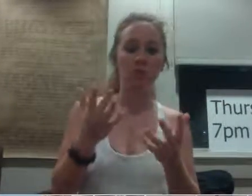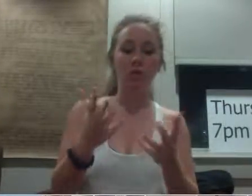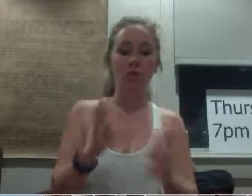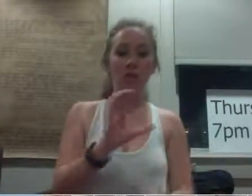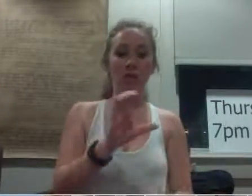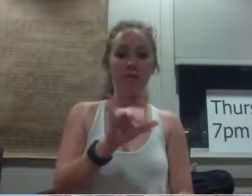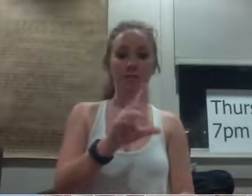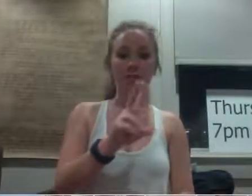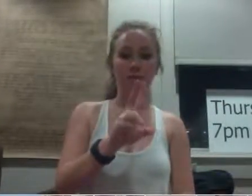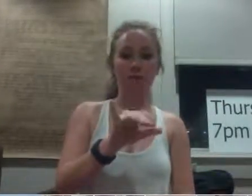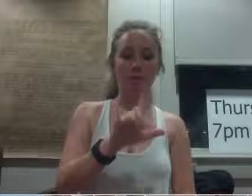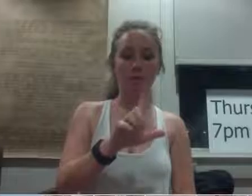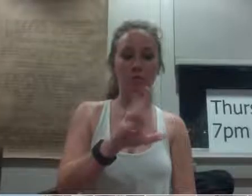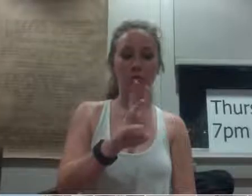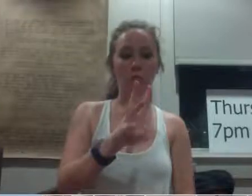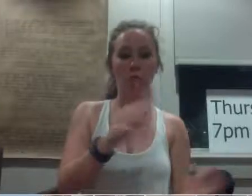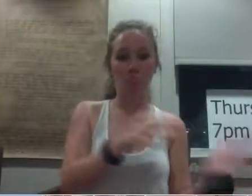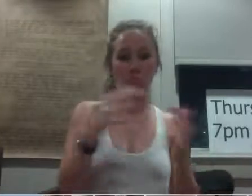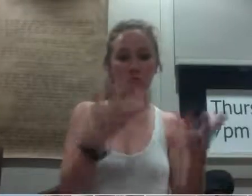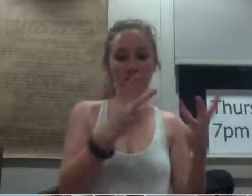through their experiences